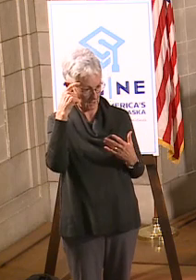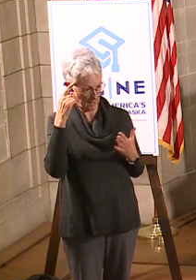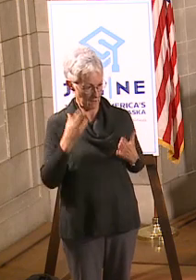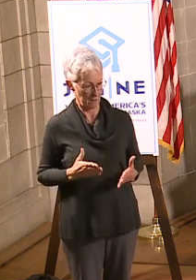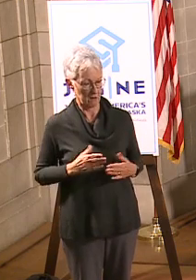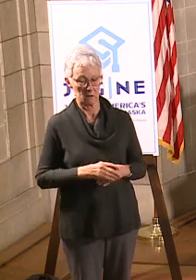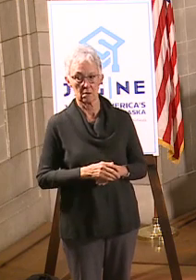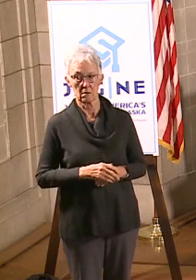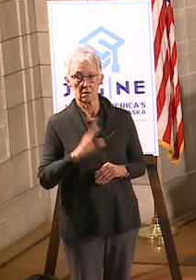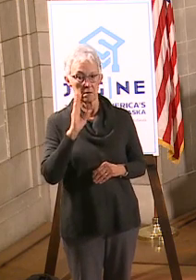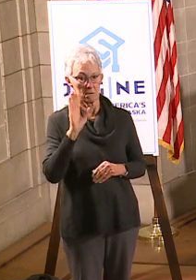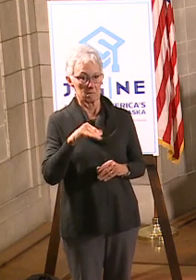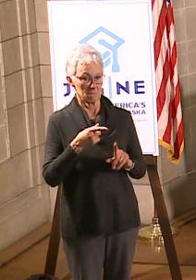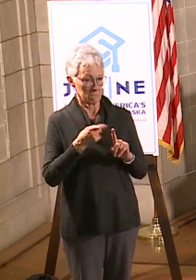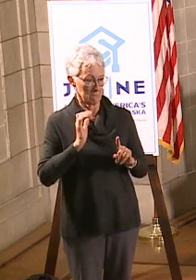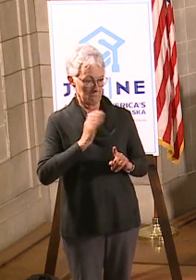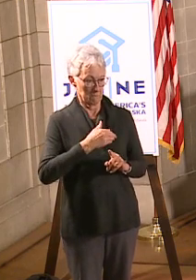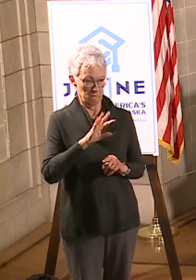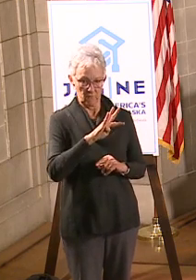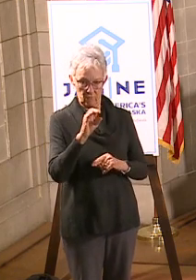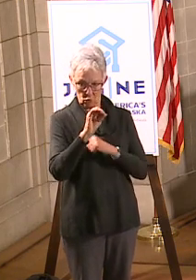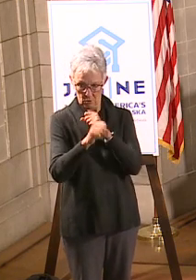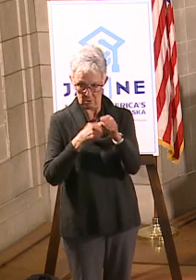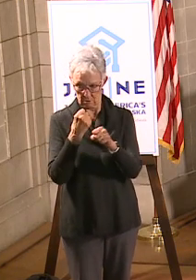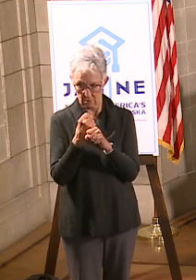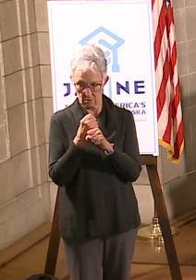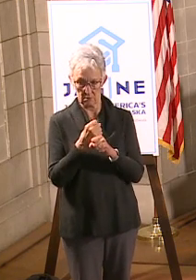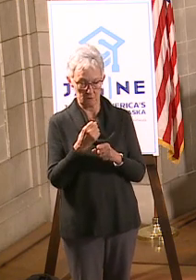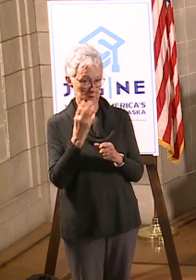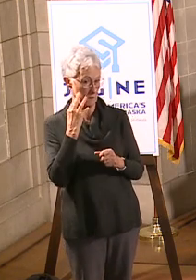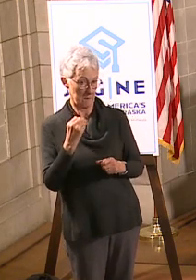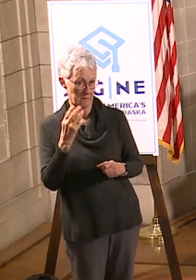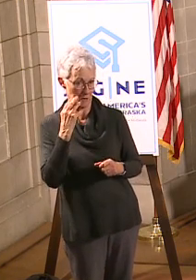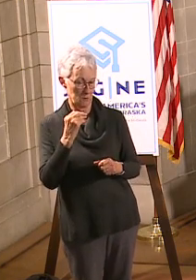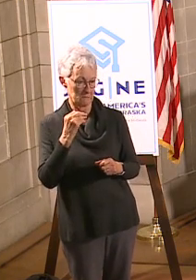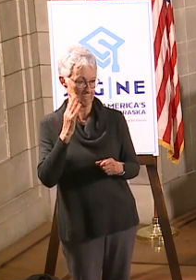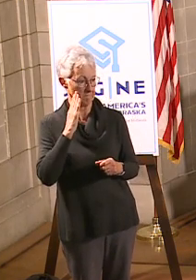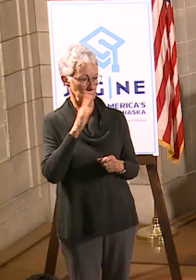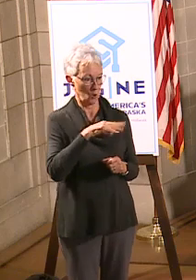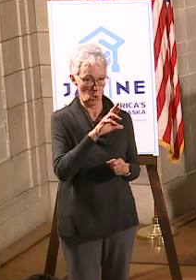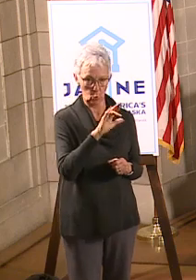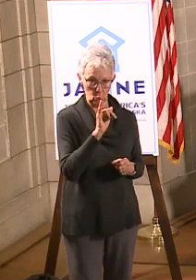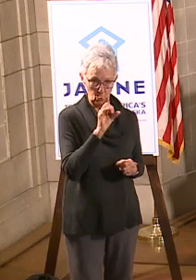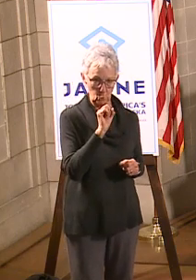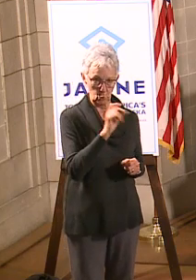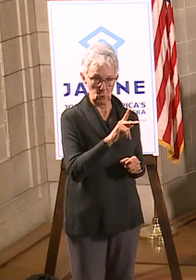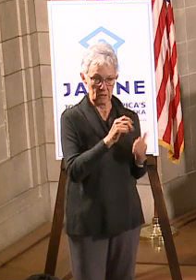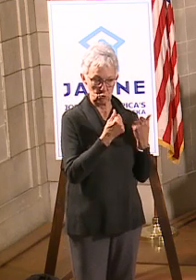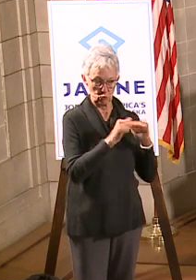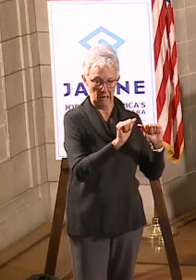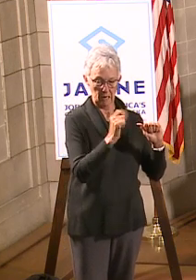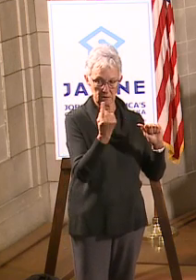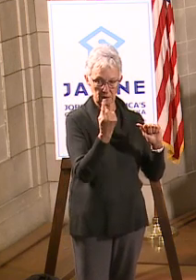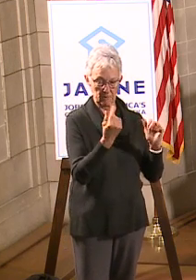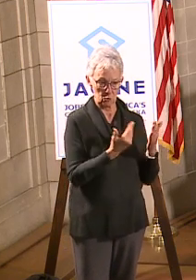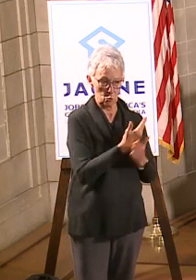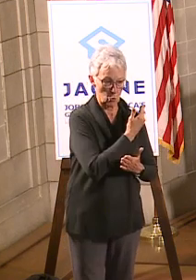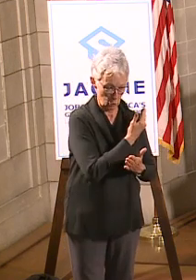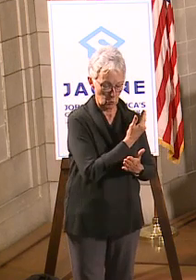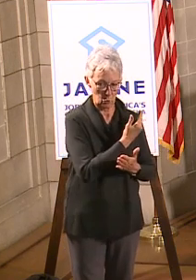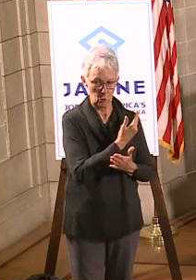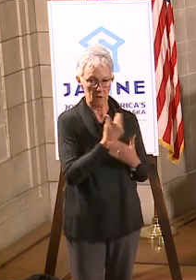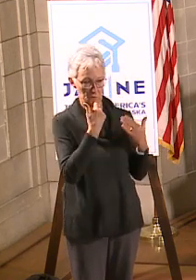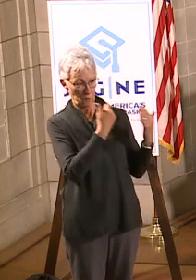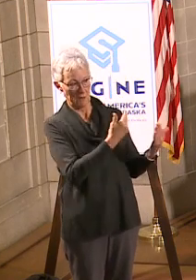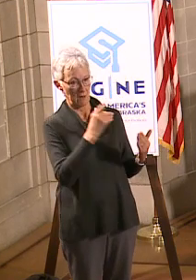of experience, it's always a risk to try something new. Governor, you decided to take that risk based on the results you